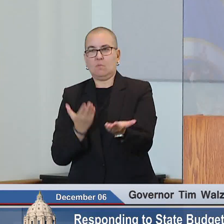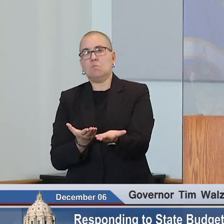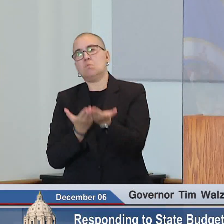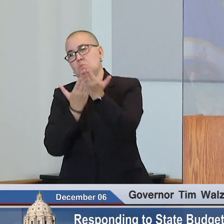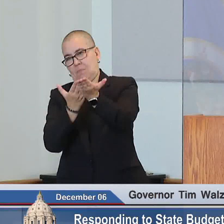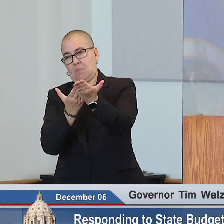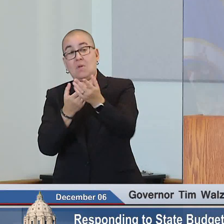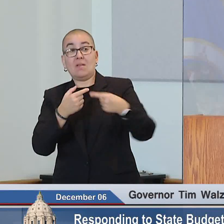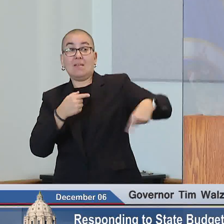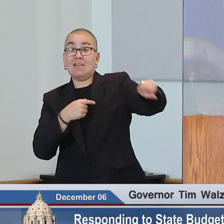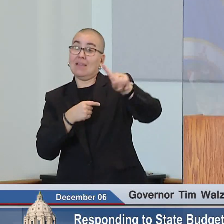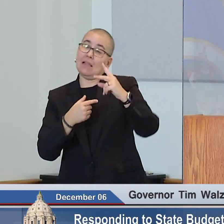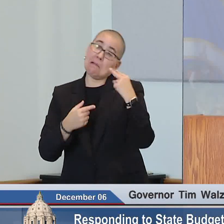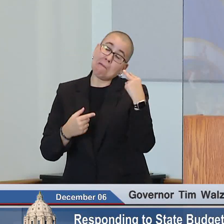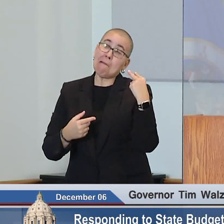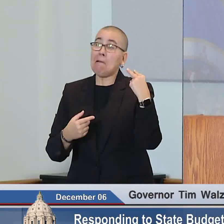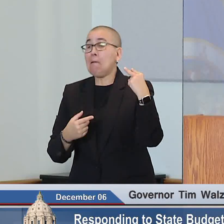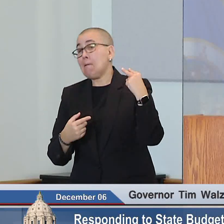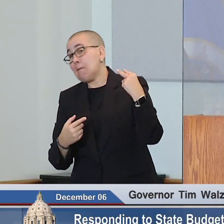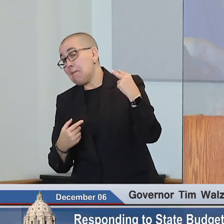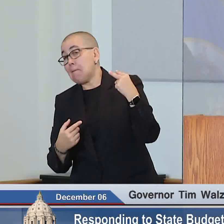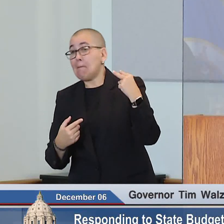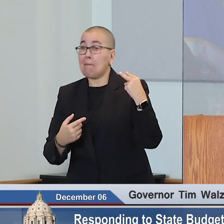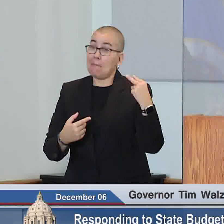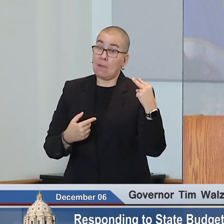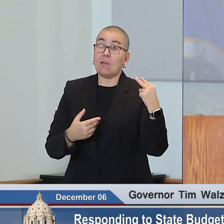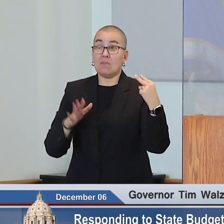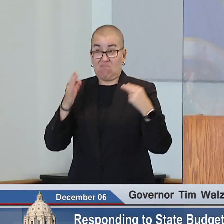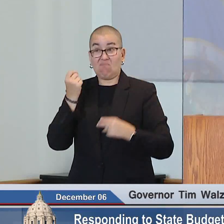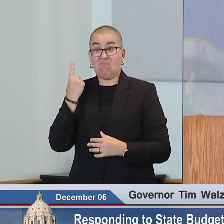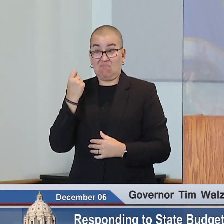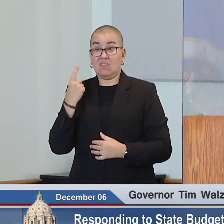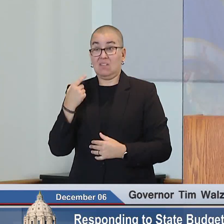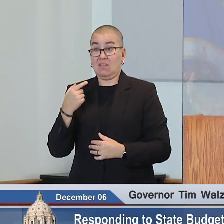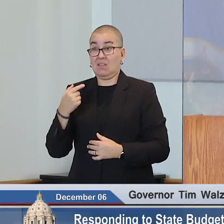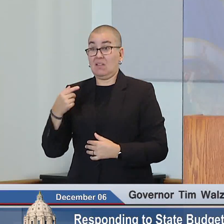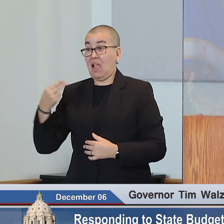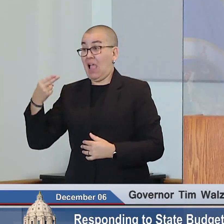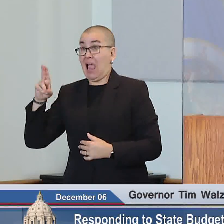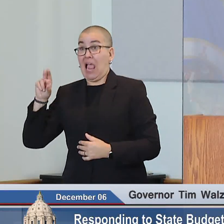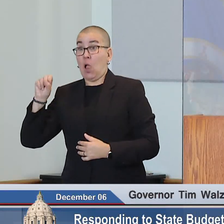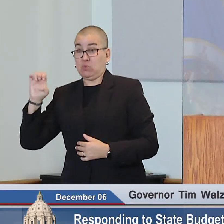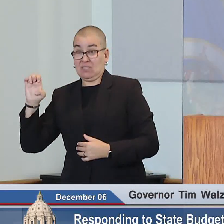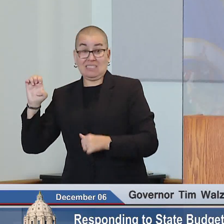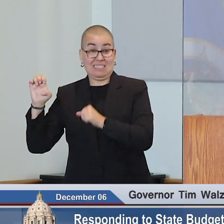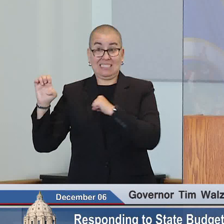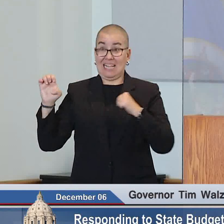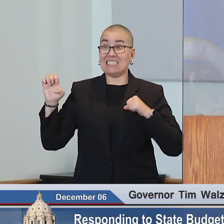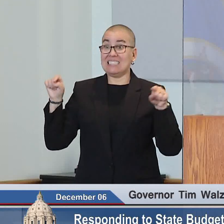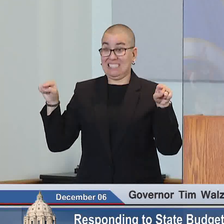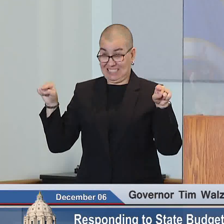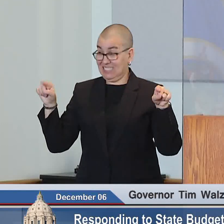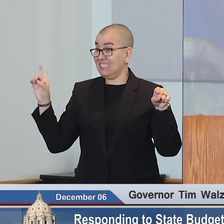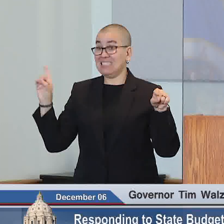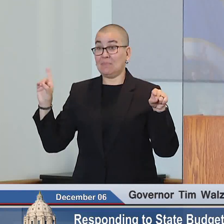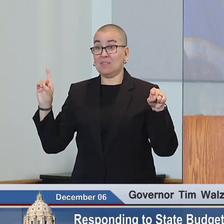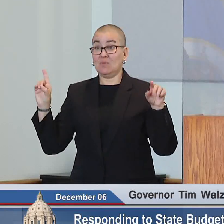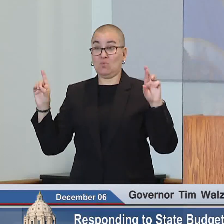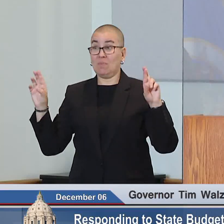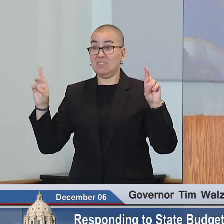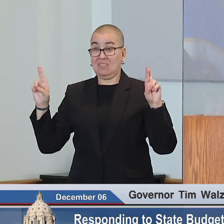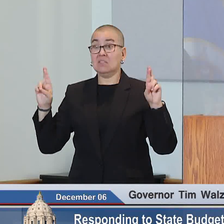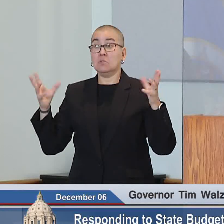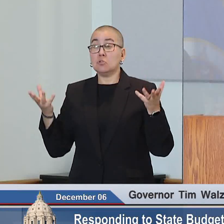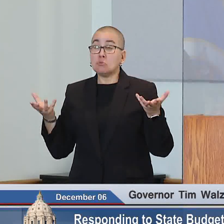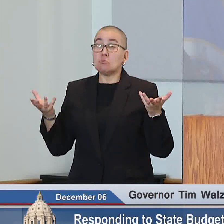by both chambers and probably bipartisanly. But I still go back to this. If you want to reduce some of the costs for the short